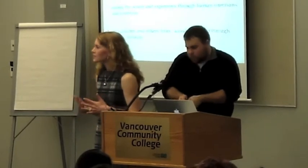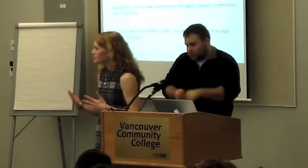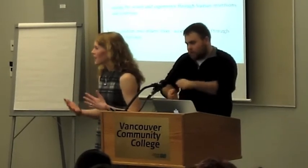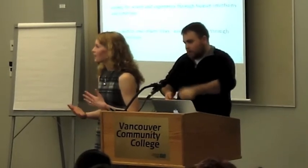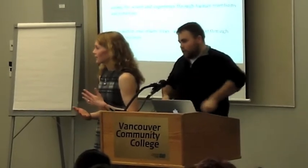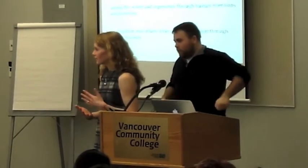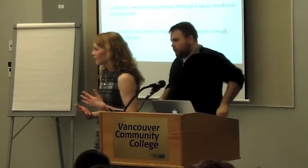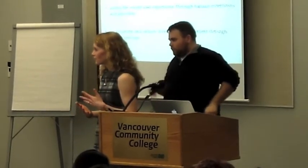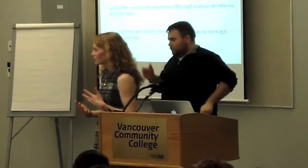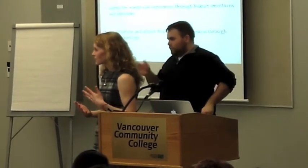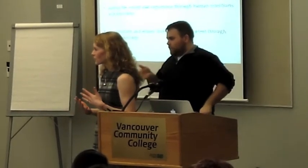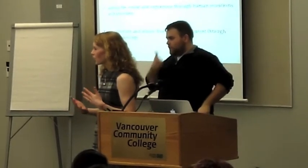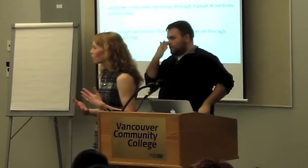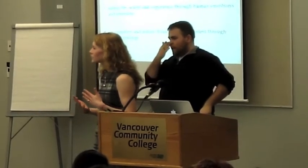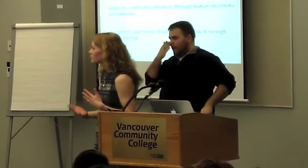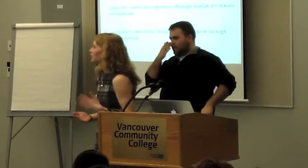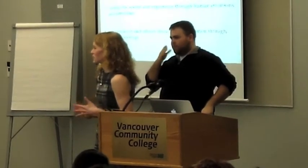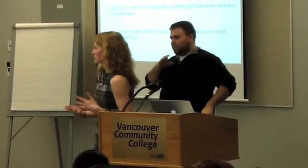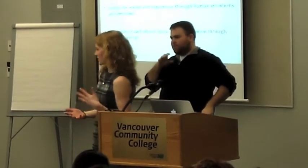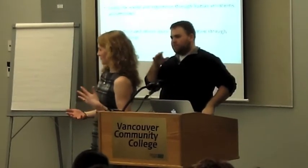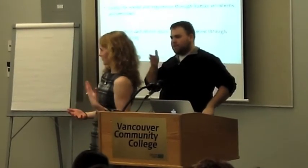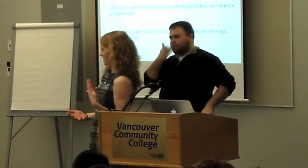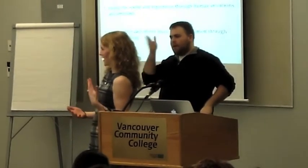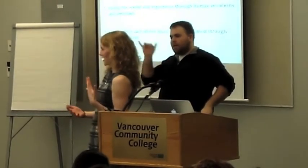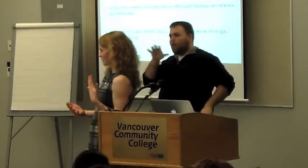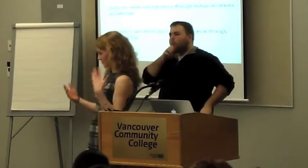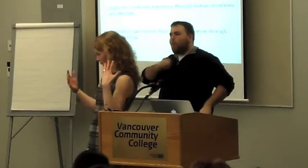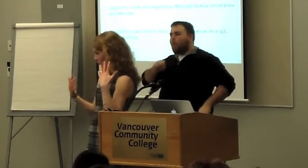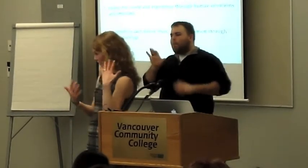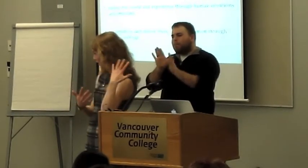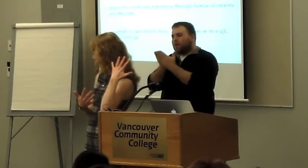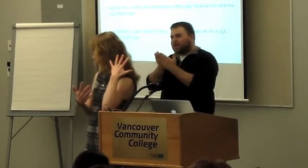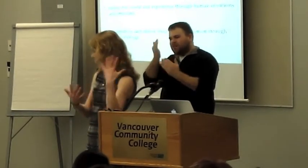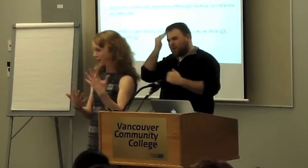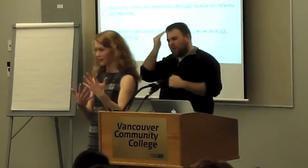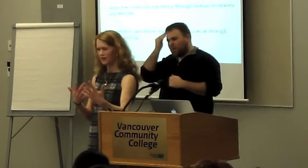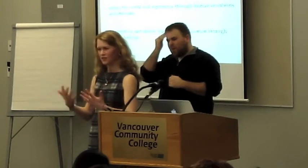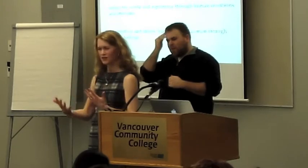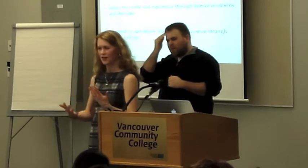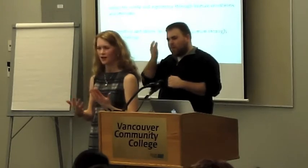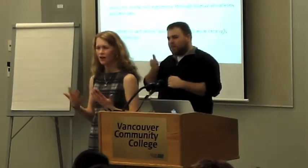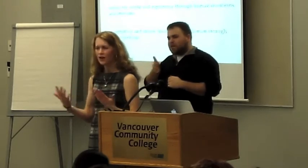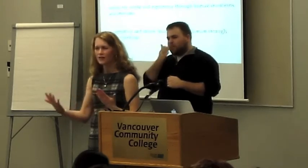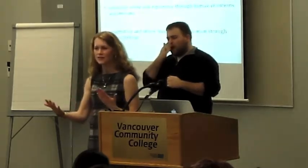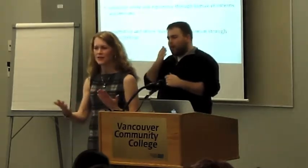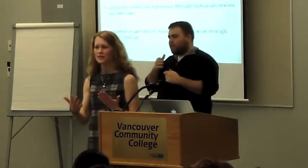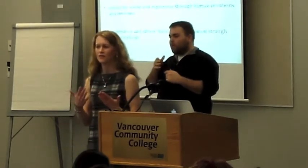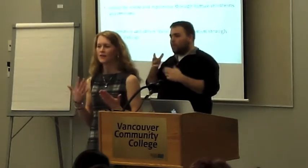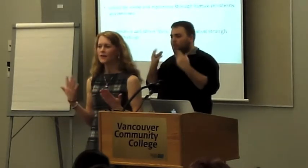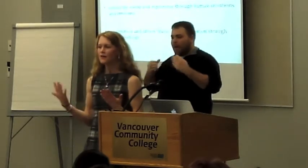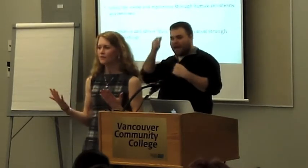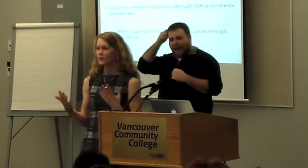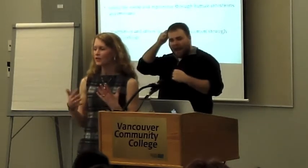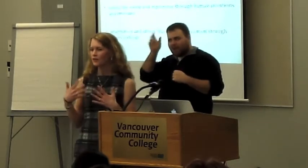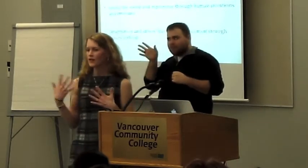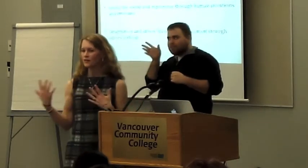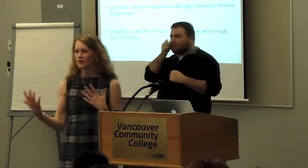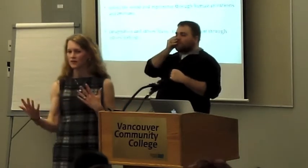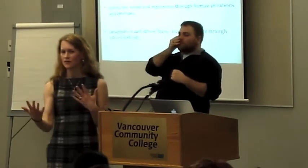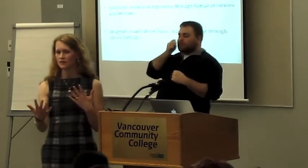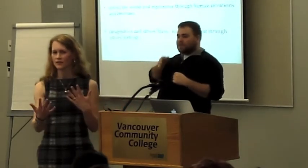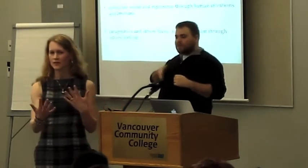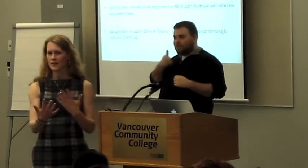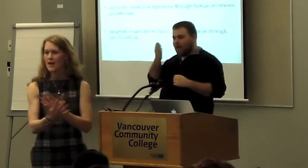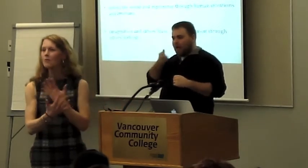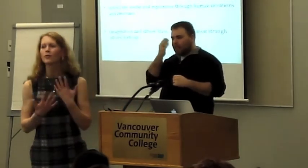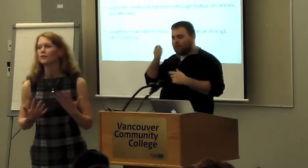the odd smell of sort of old books and wet hair, and just an odd sense of,